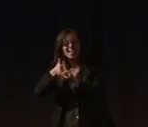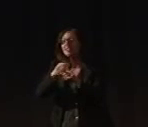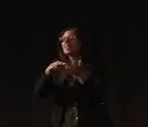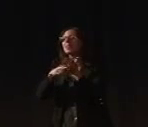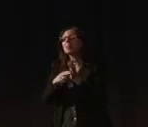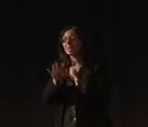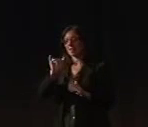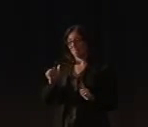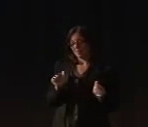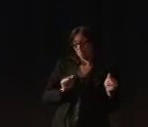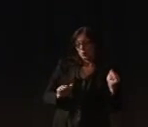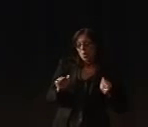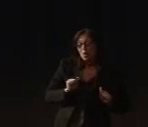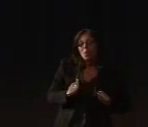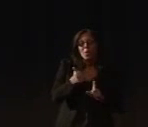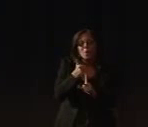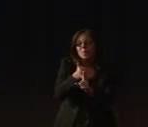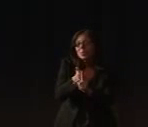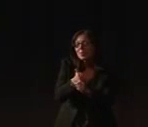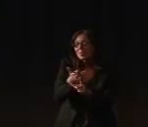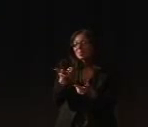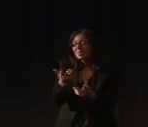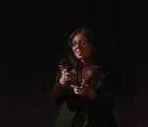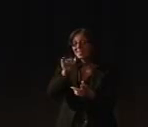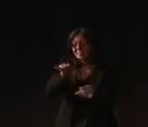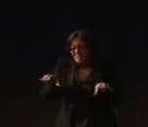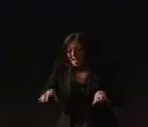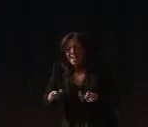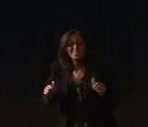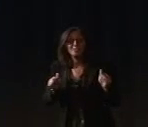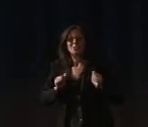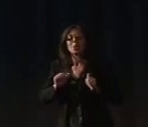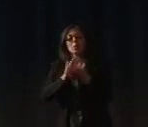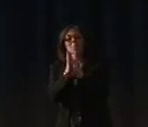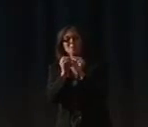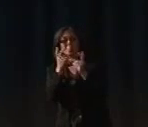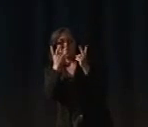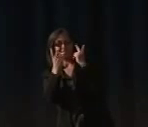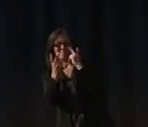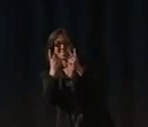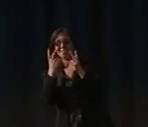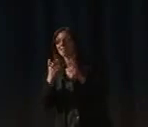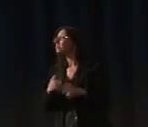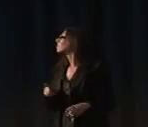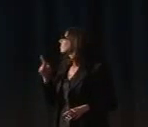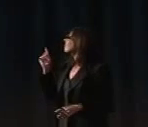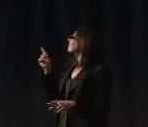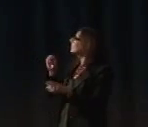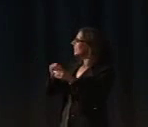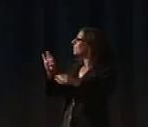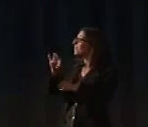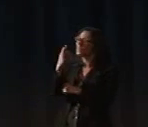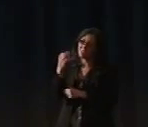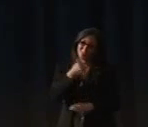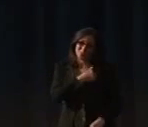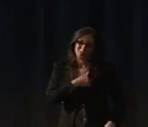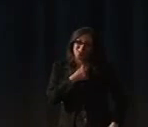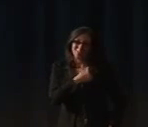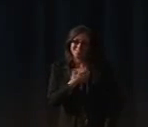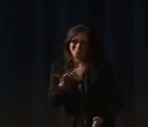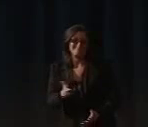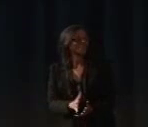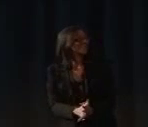show, of an active of a show visible. It might be in French, but I'm sorry to have used